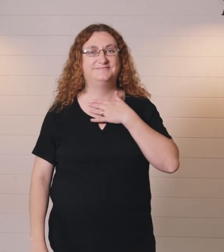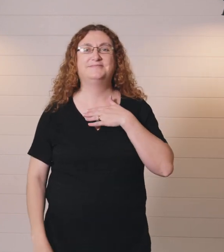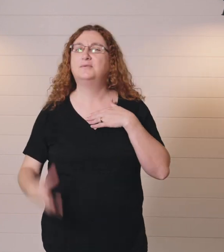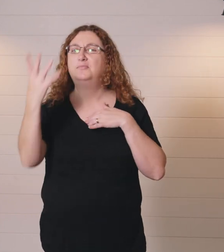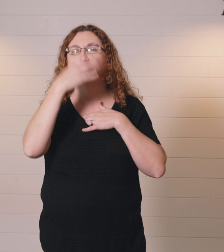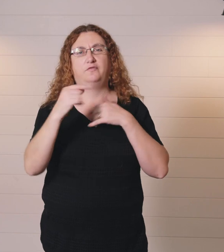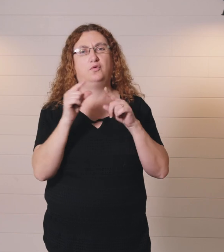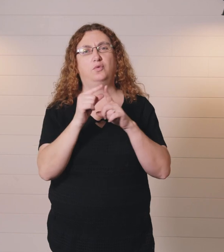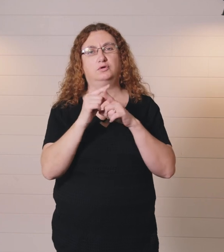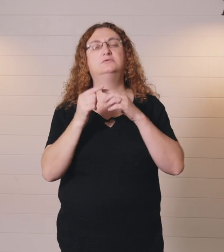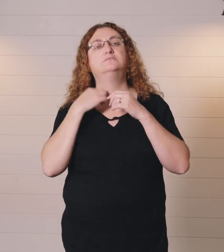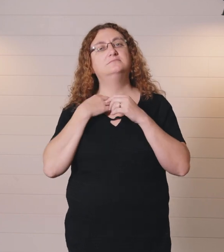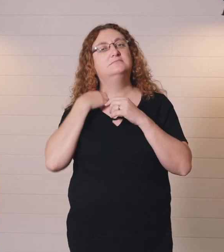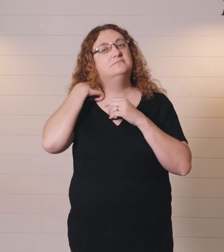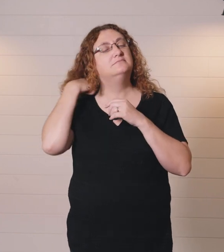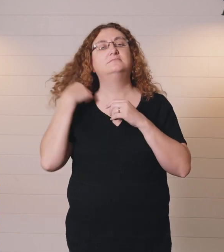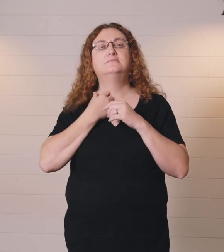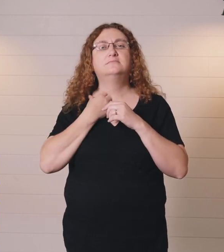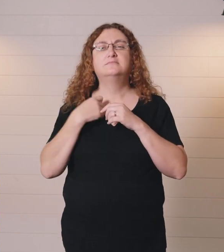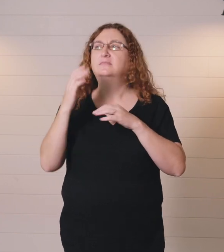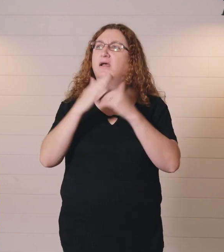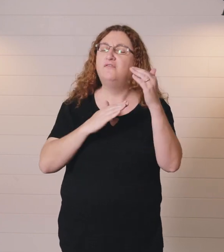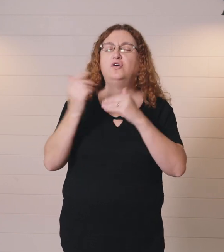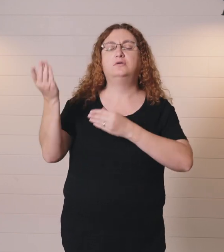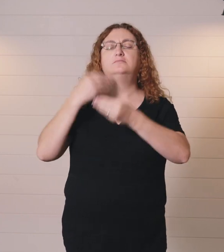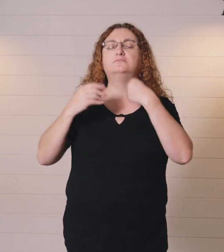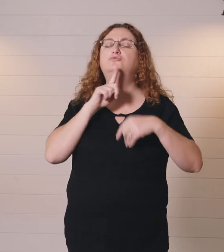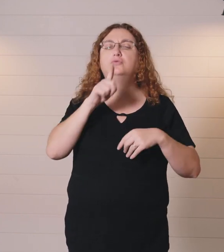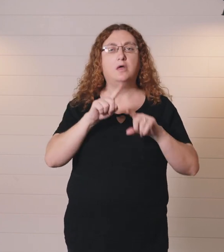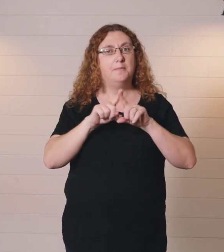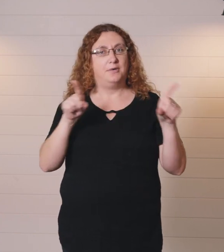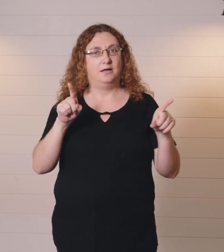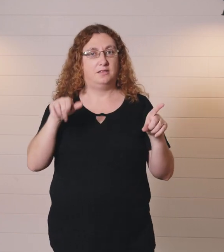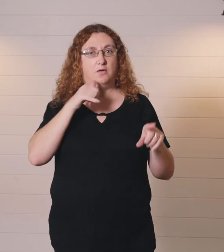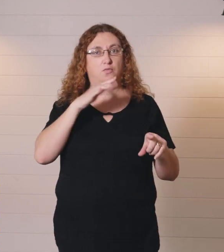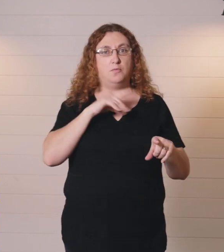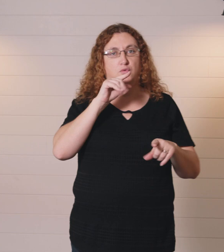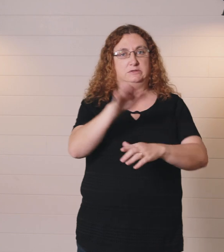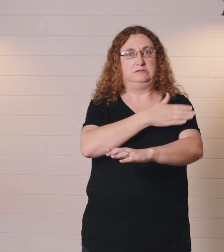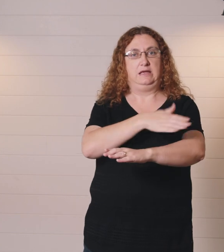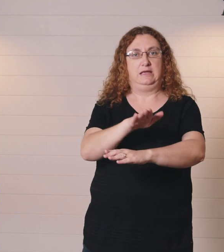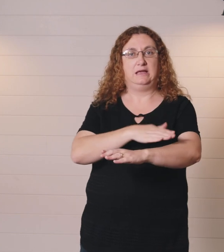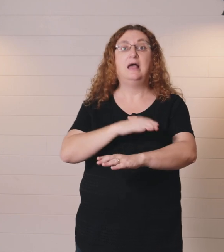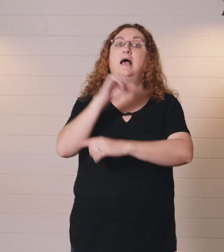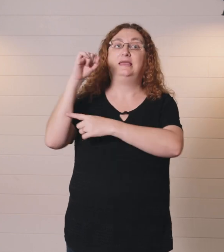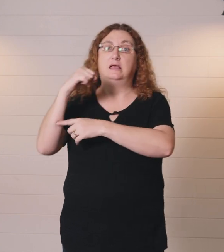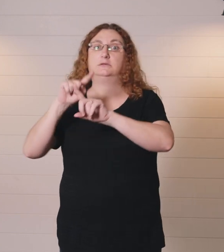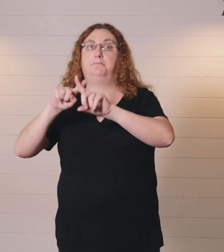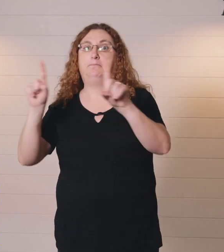And they're beautiful words. They're comforting truths, and yet it's almost as though she anticipates the yes,